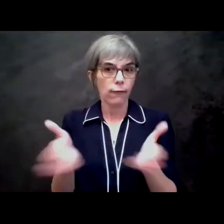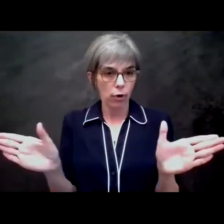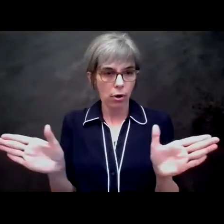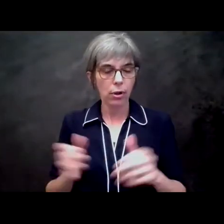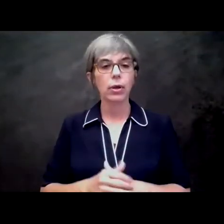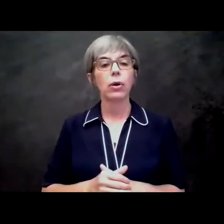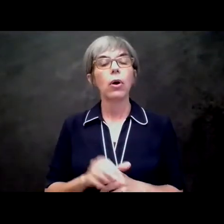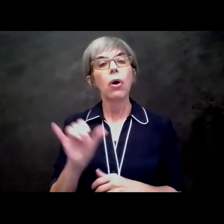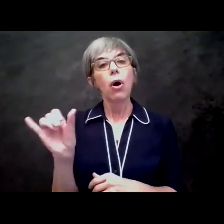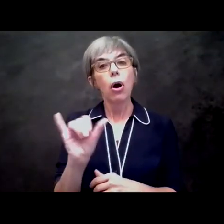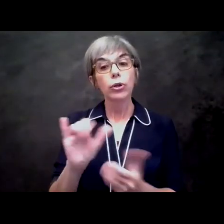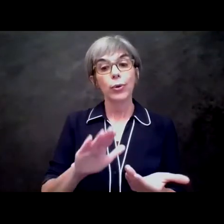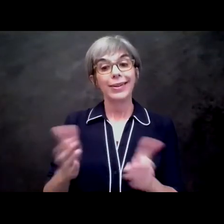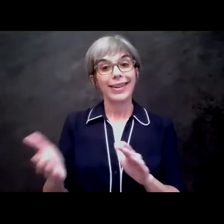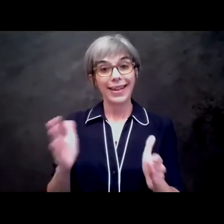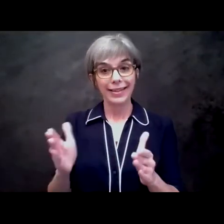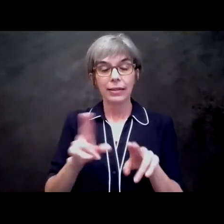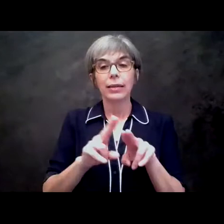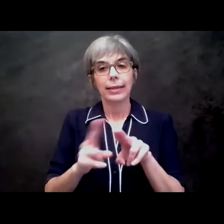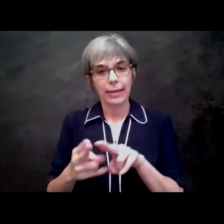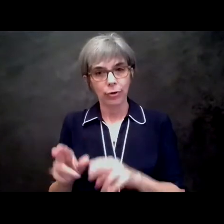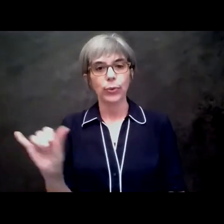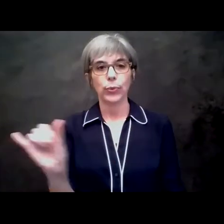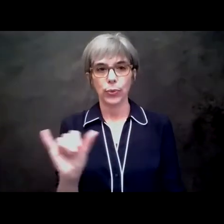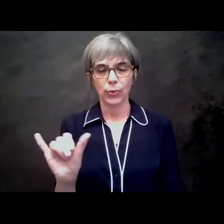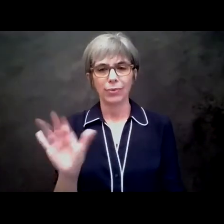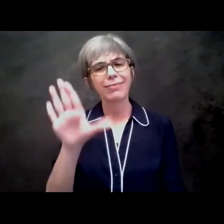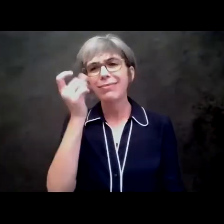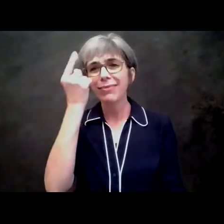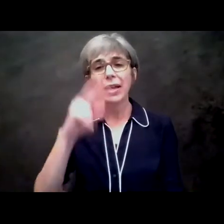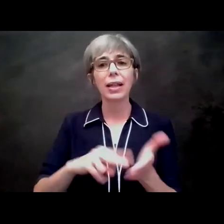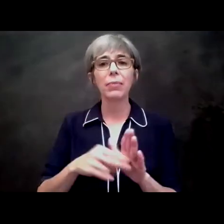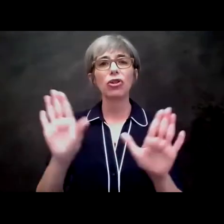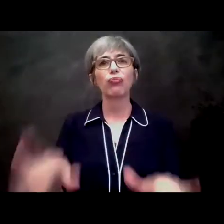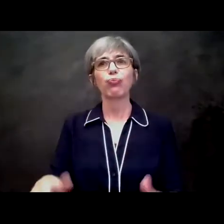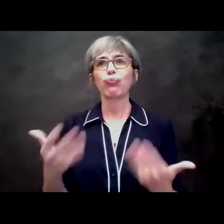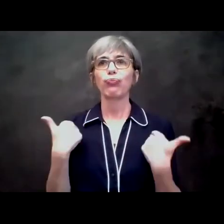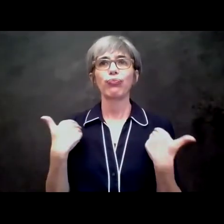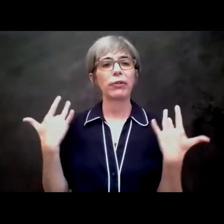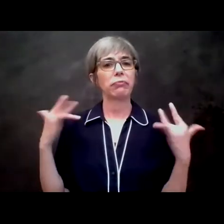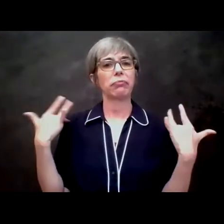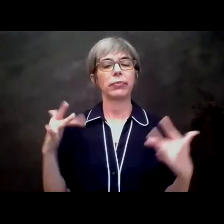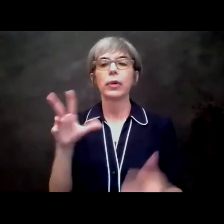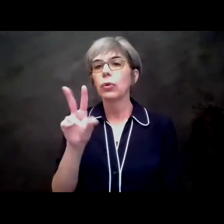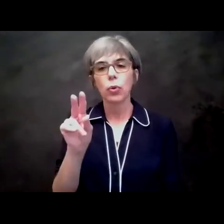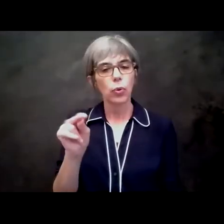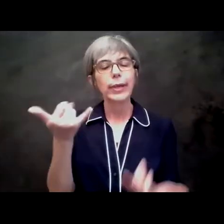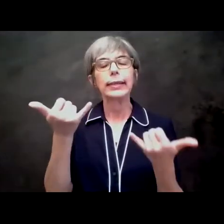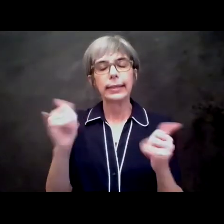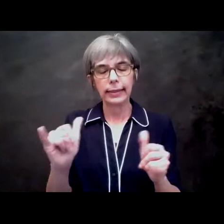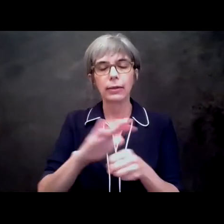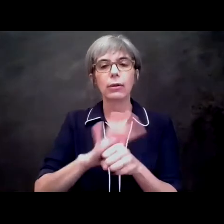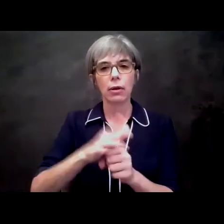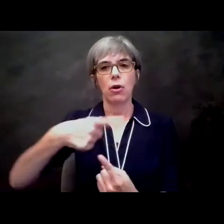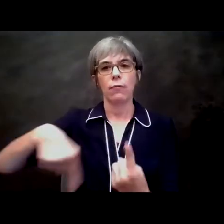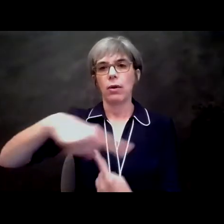we've been seeing the deaths decrease. But of course, we are not out of the woods. The virus is still circulating, and we